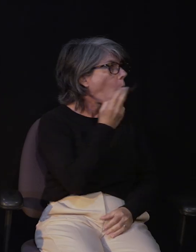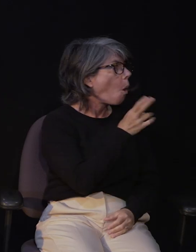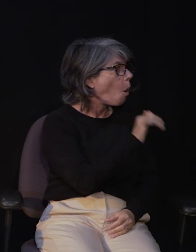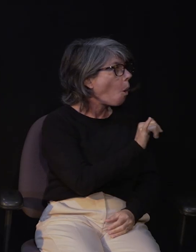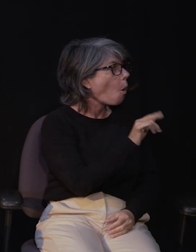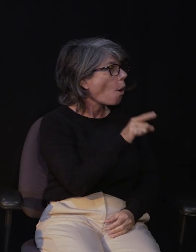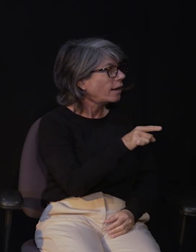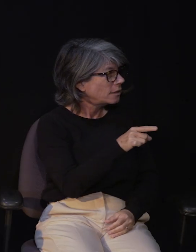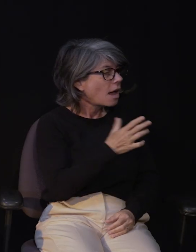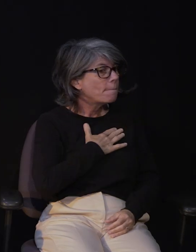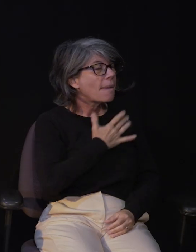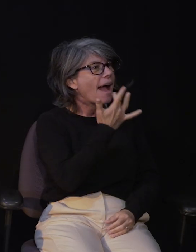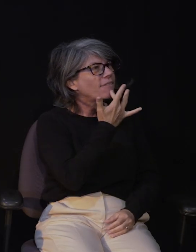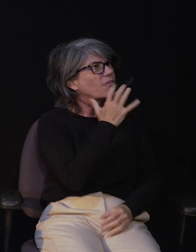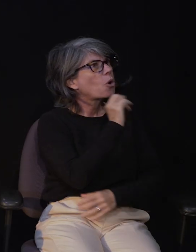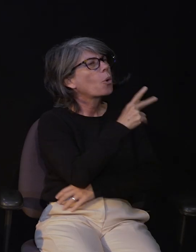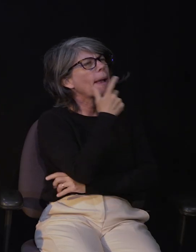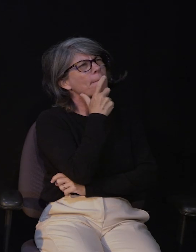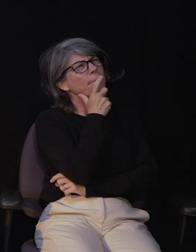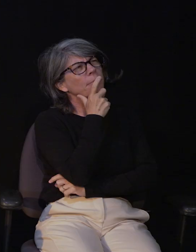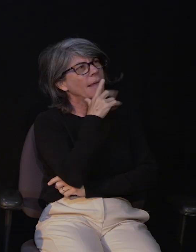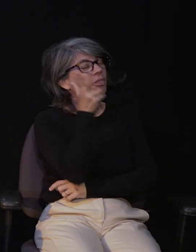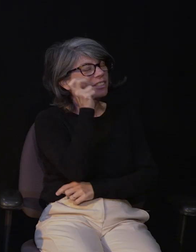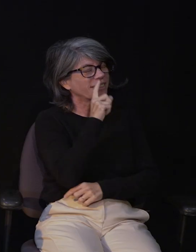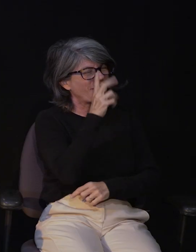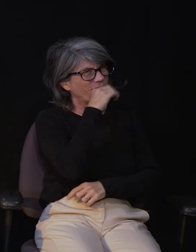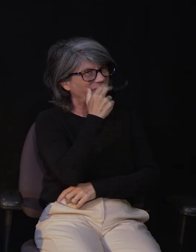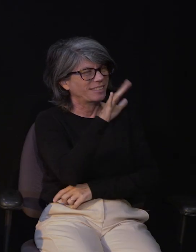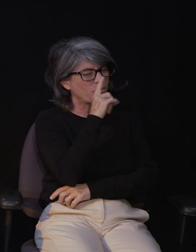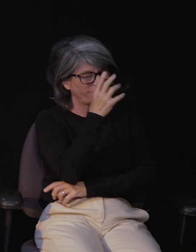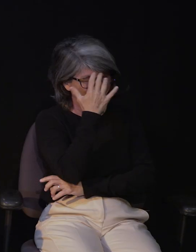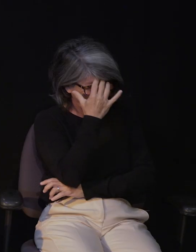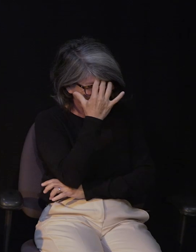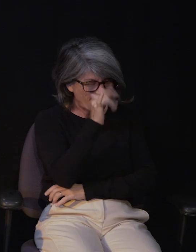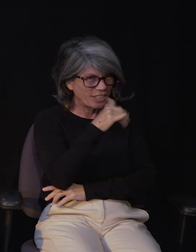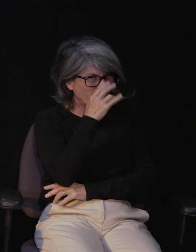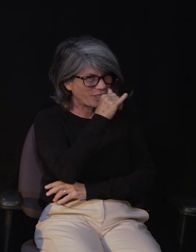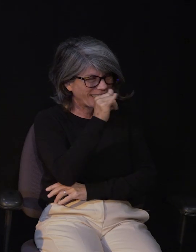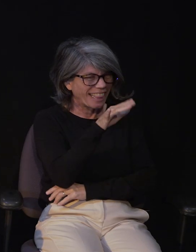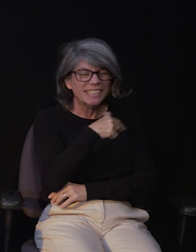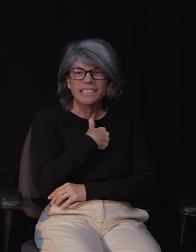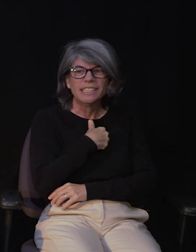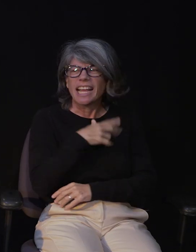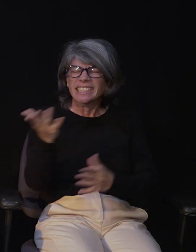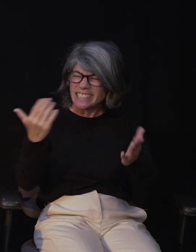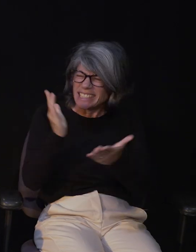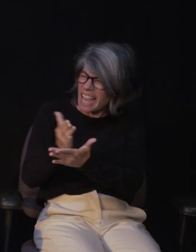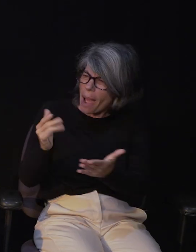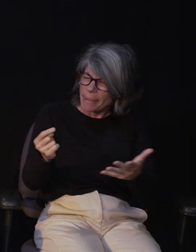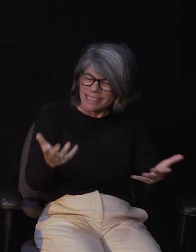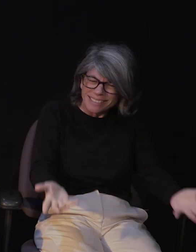My favorite. Okay, this is gonna sound real. Oh, this is. I don't. Stop it. There's